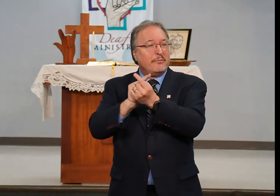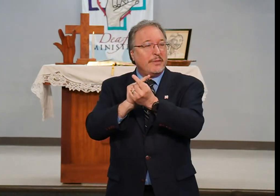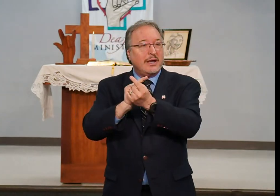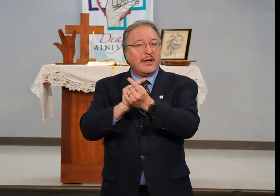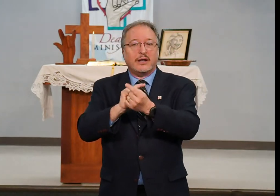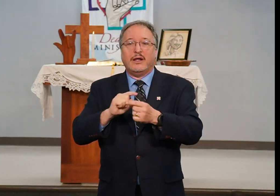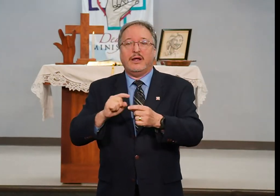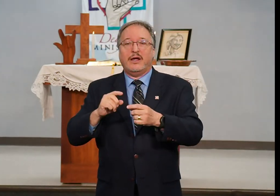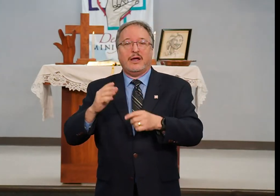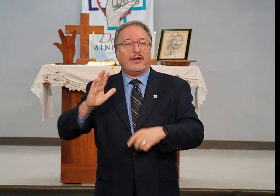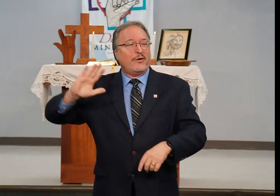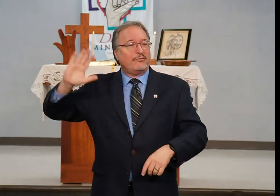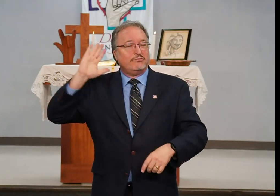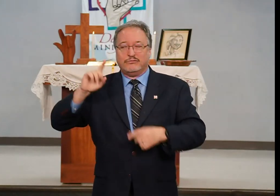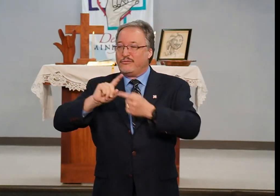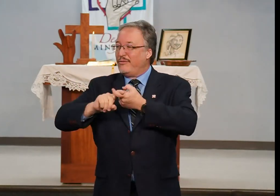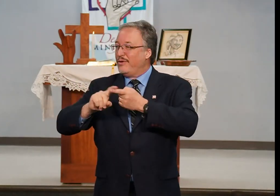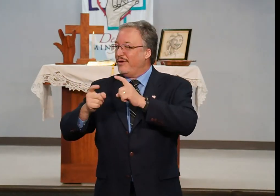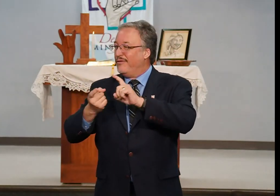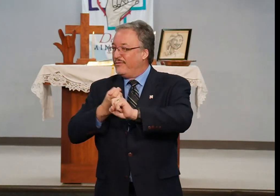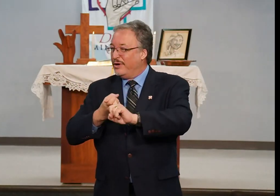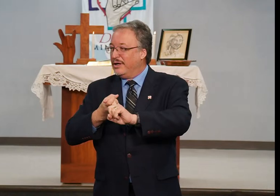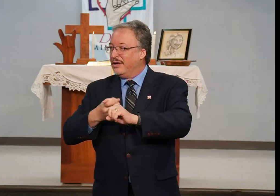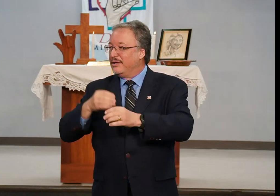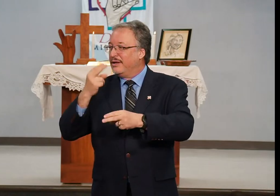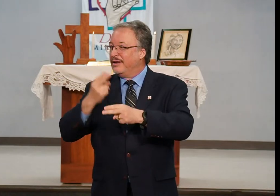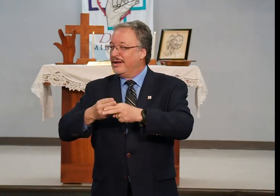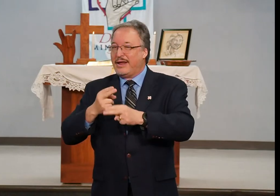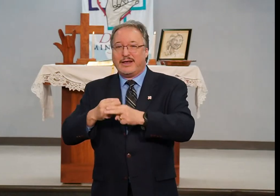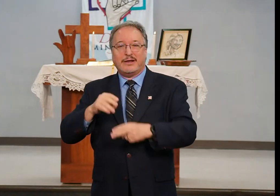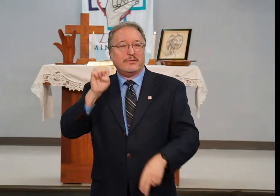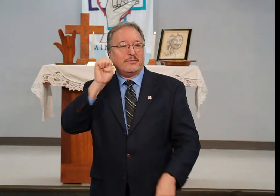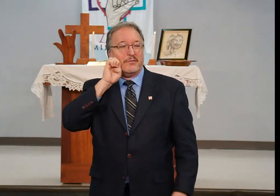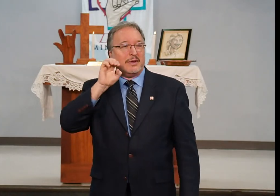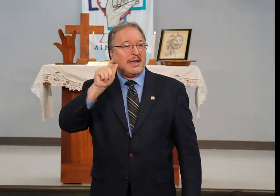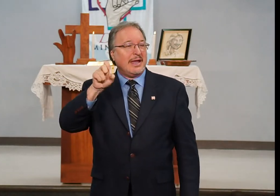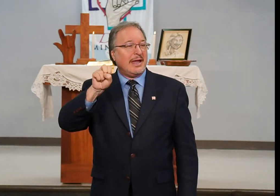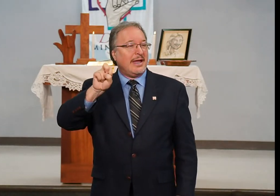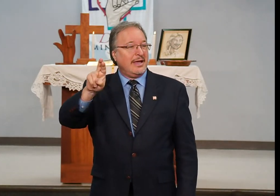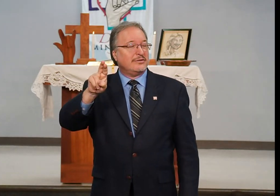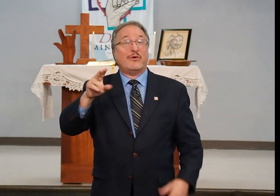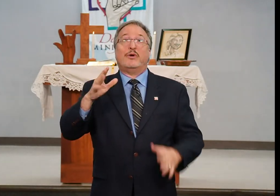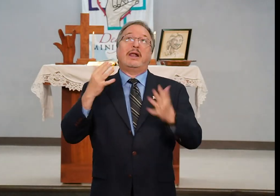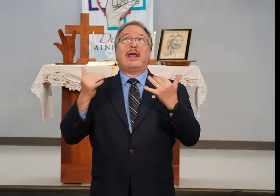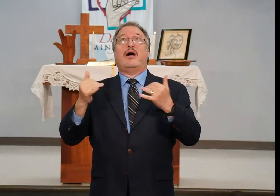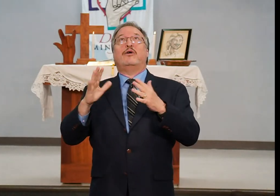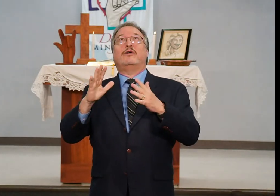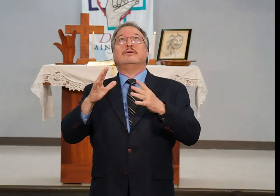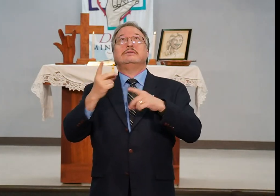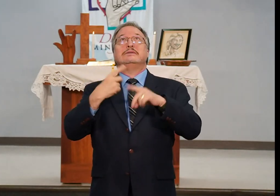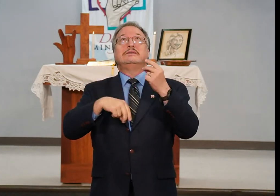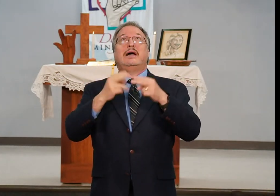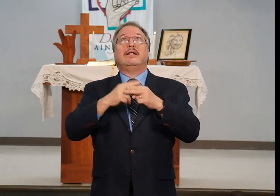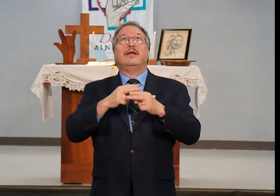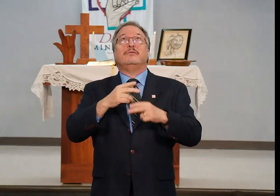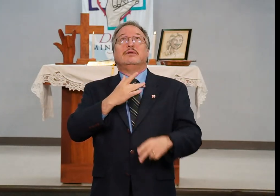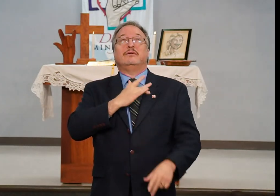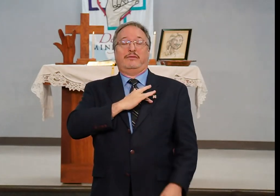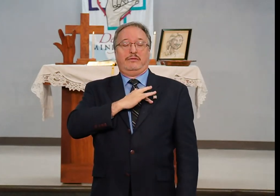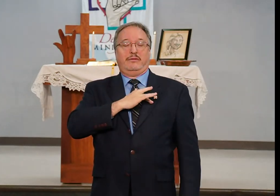I also ran into a friend of ours that you may recognize, Esther. She has a